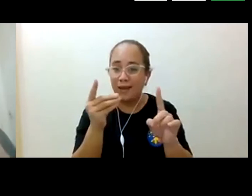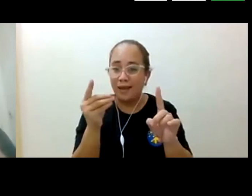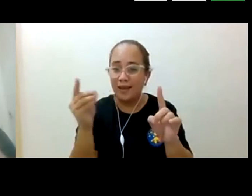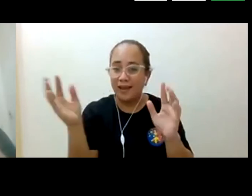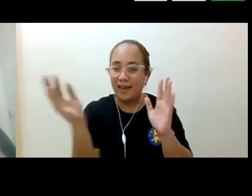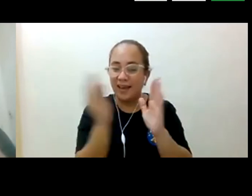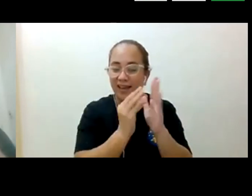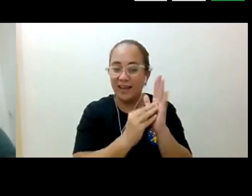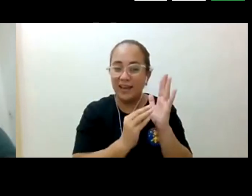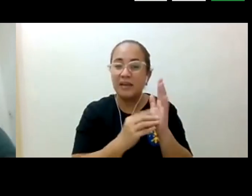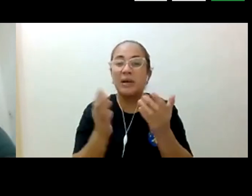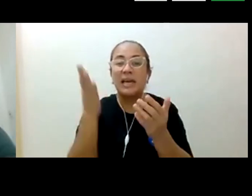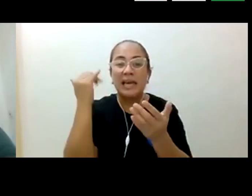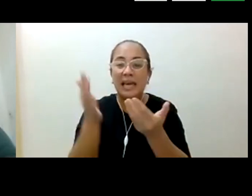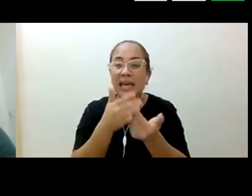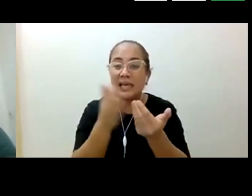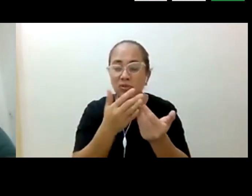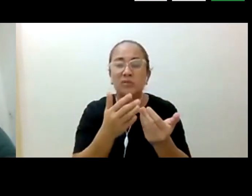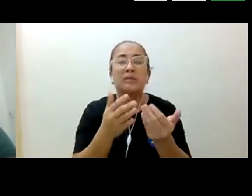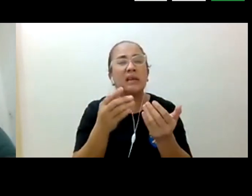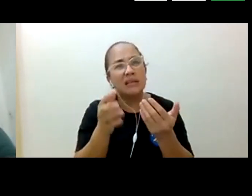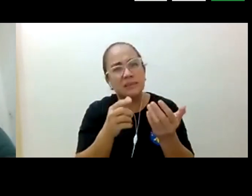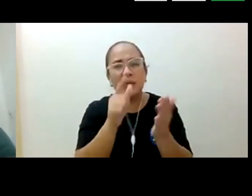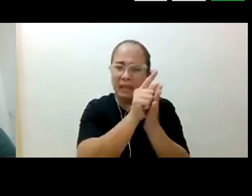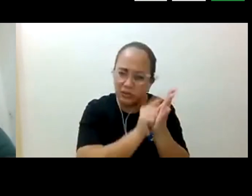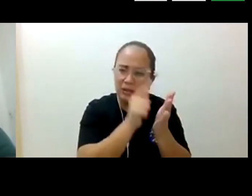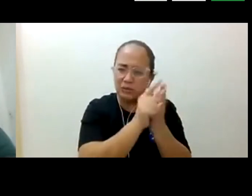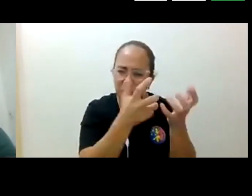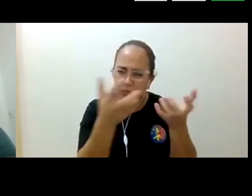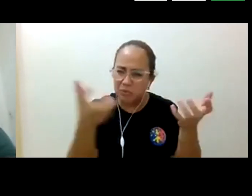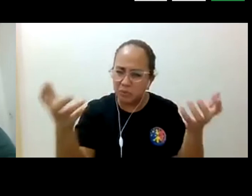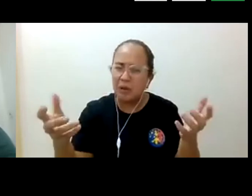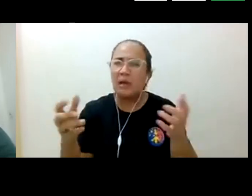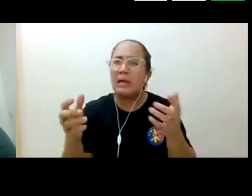Sometimes it's easier to work lesson by lesson and then put the lessons together.